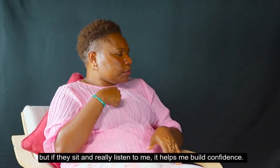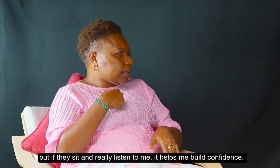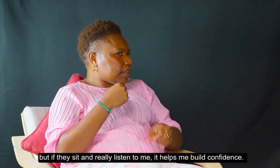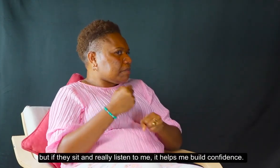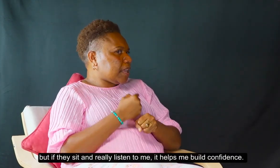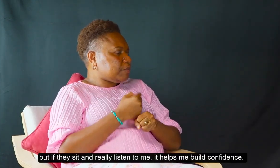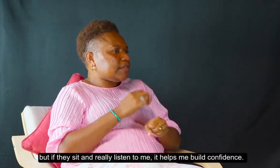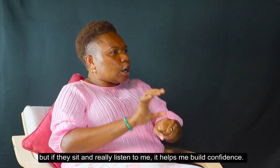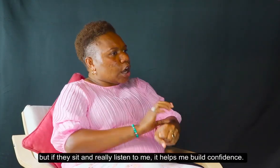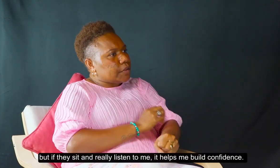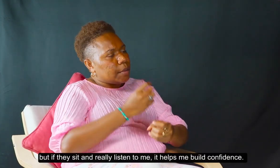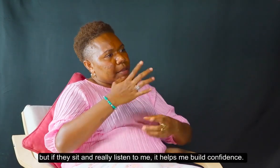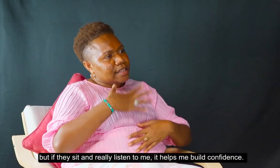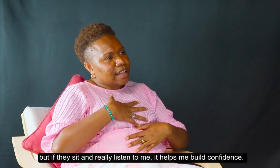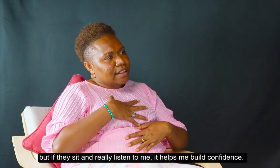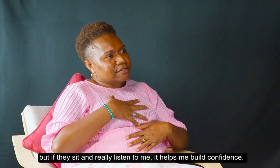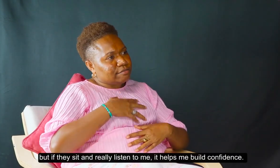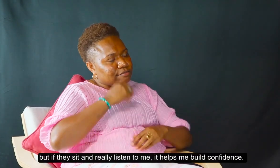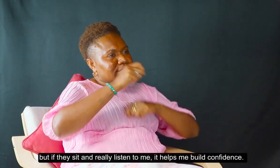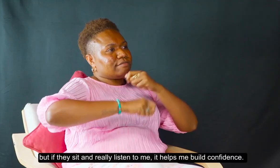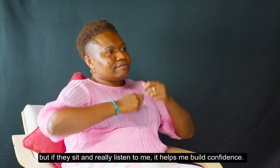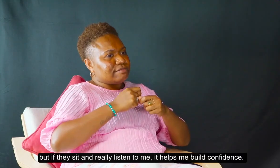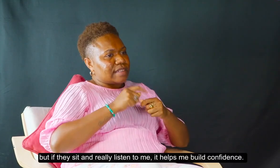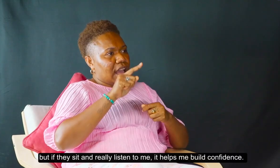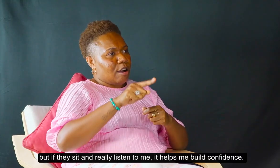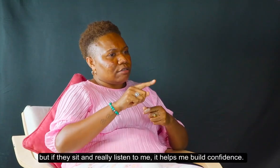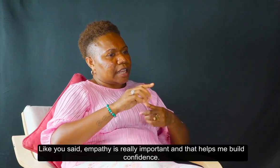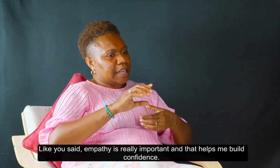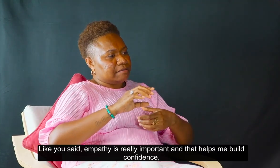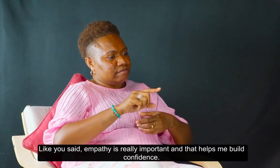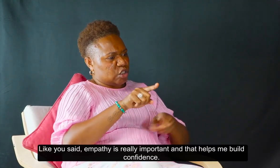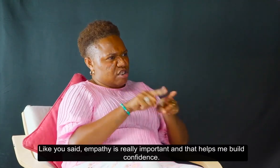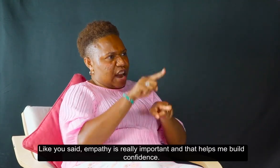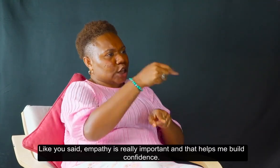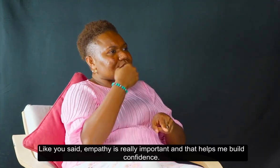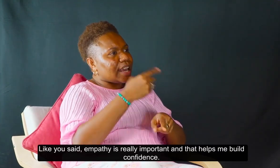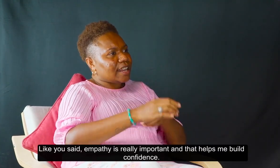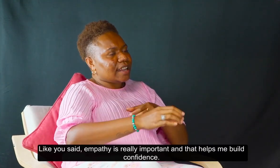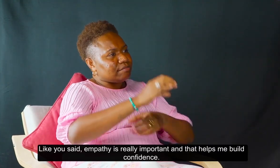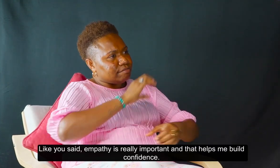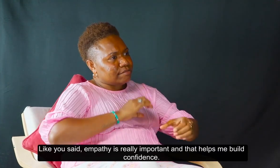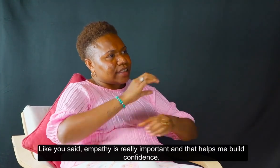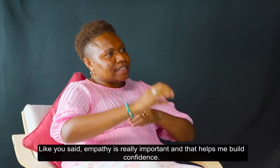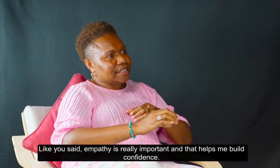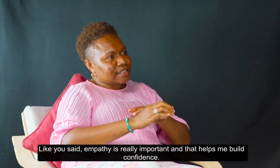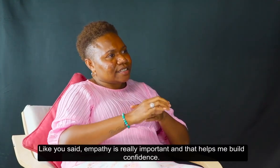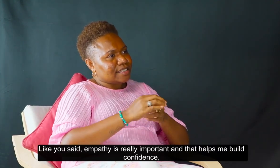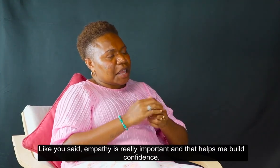sit and really listen to me, it helps me build confidence. Like you said, empathy is really important, and that helps me